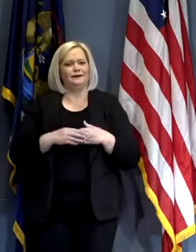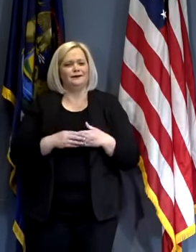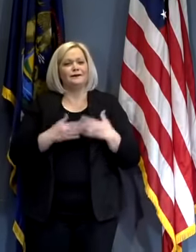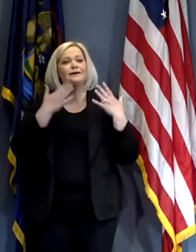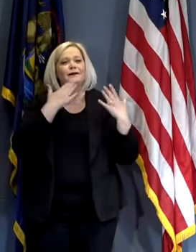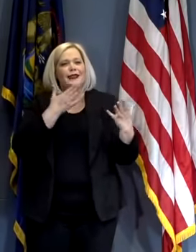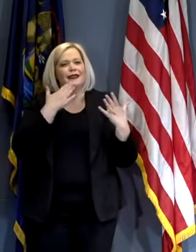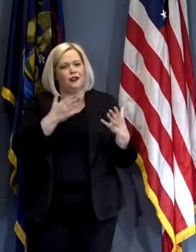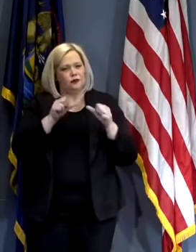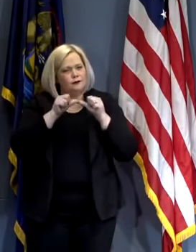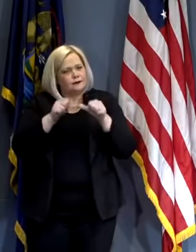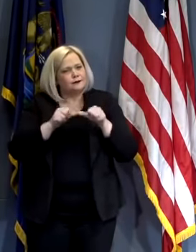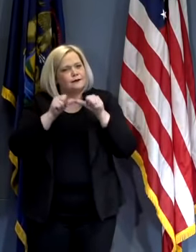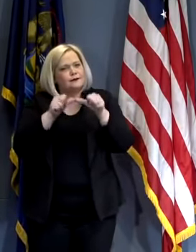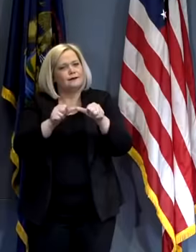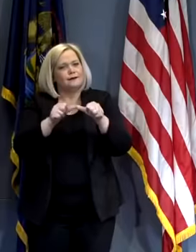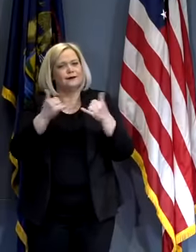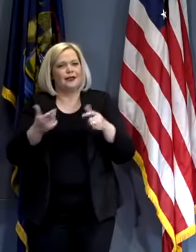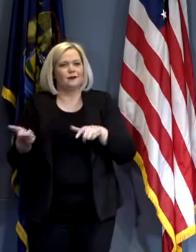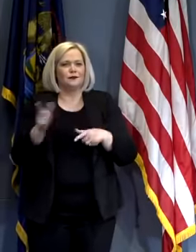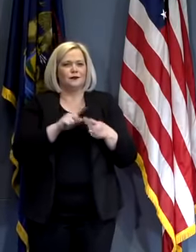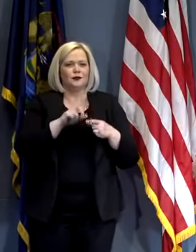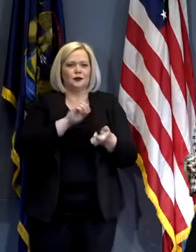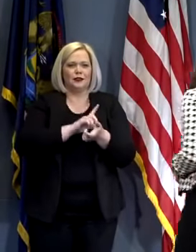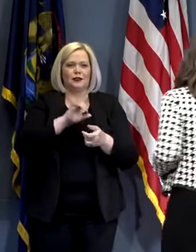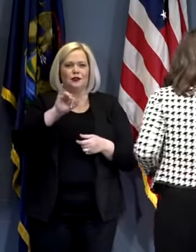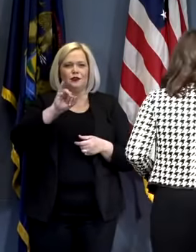I'll turn it over to Dr. Janae Khaldun.